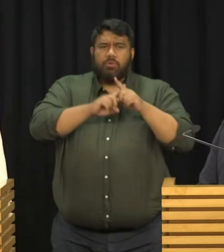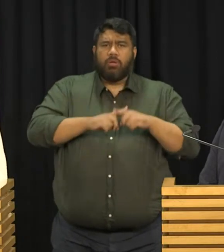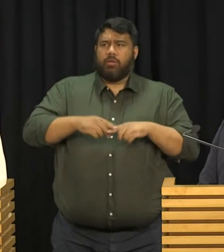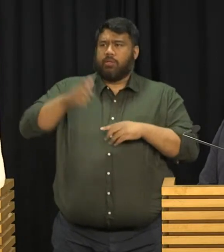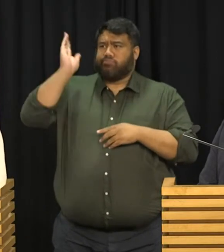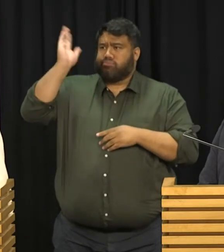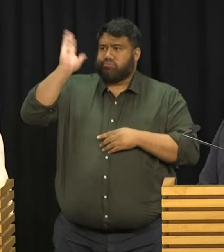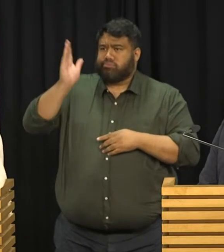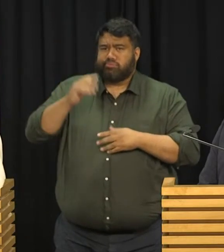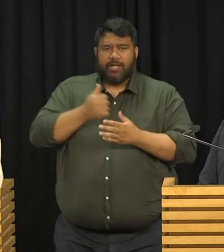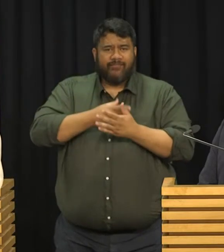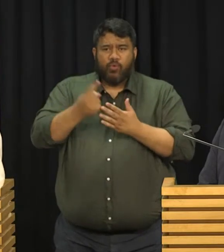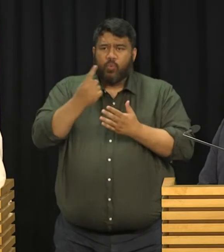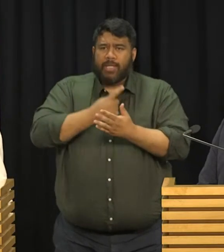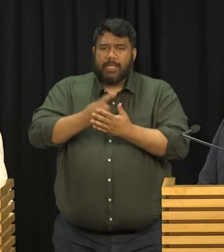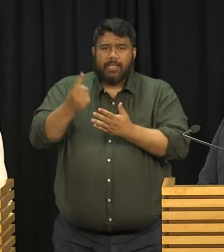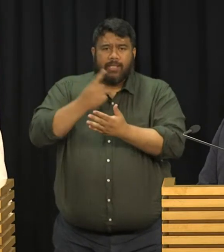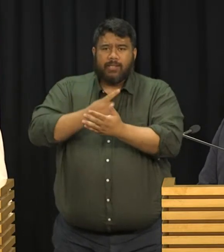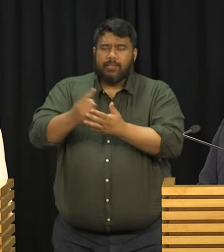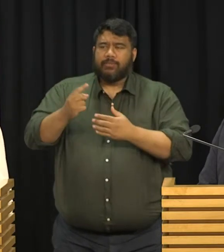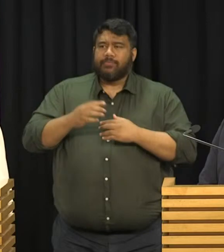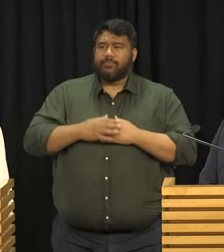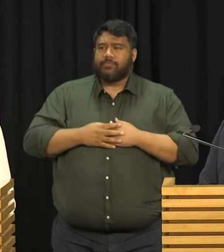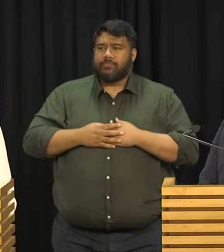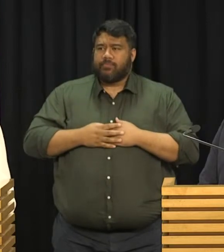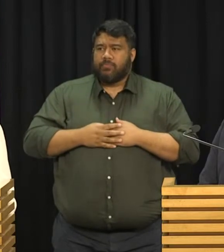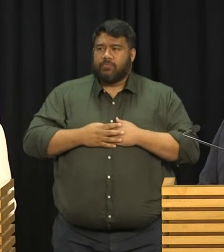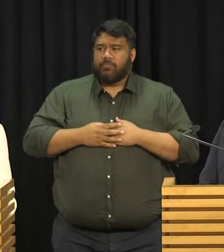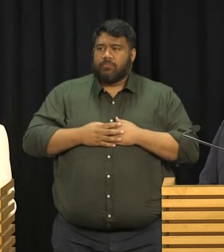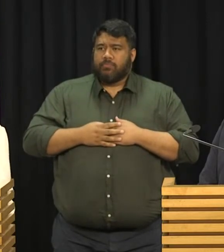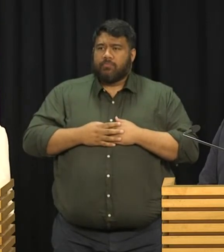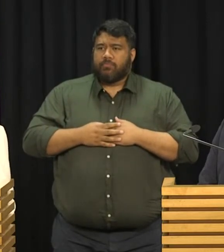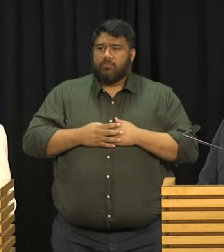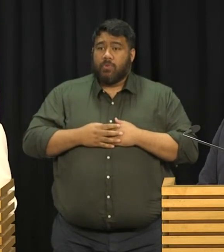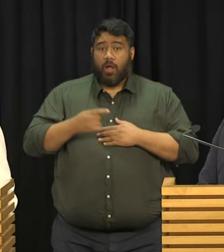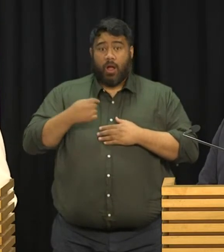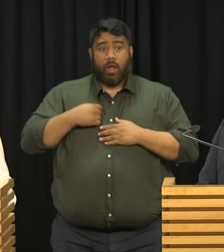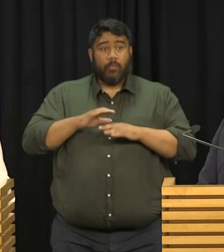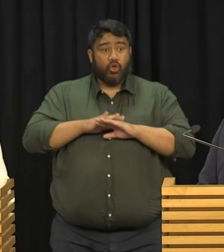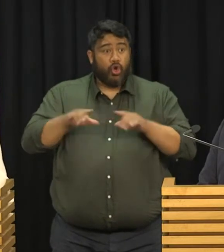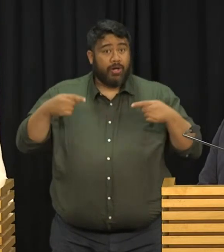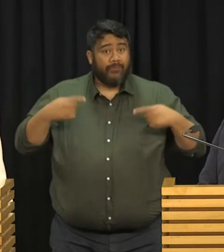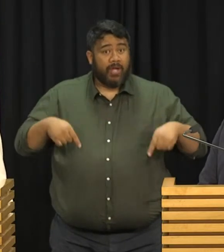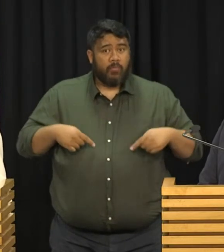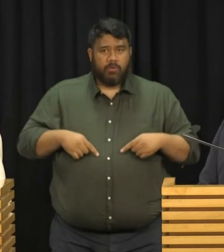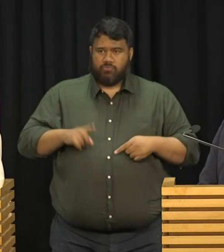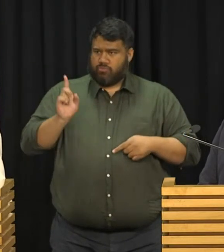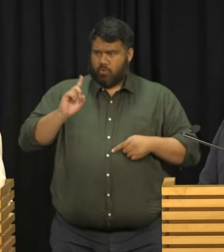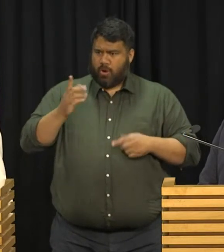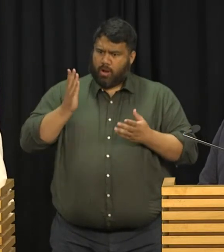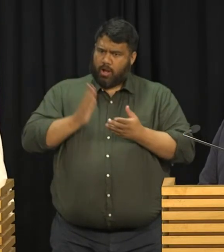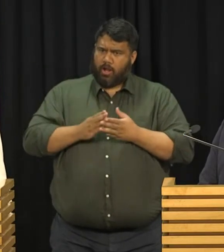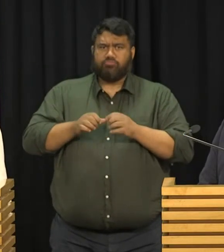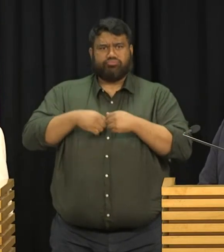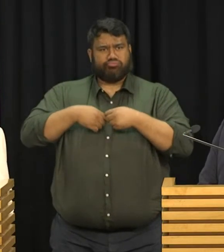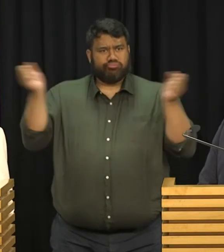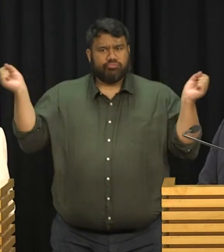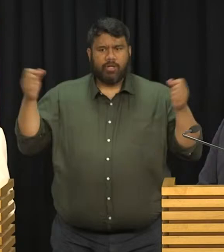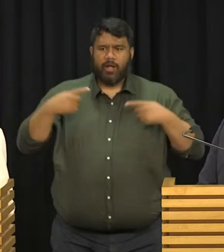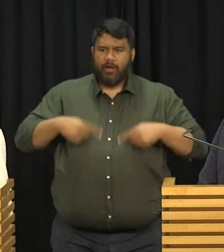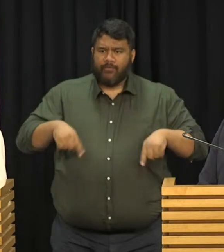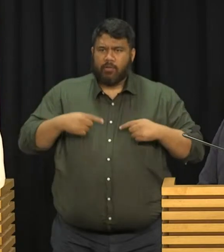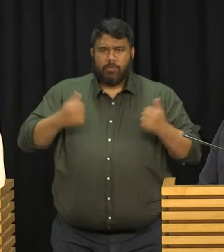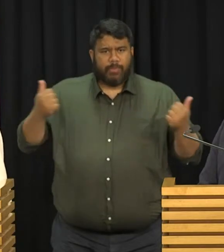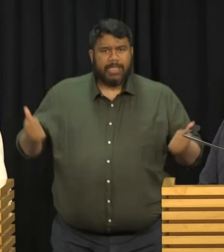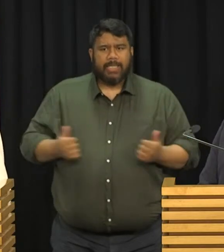week. I don't think anyone would argue that I'm not available. I'm not able to be questioned on issues of the day, but I do want to do a